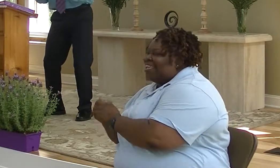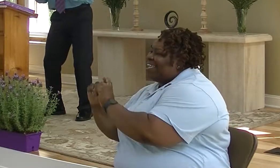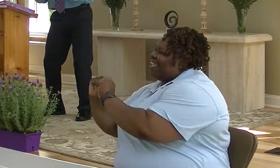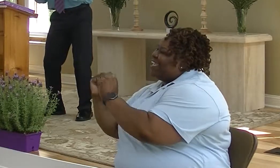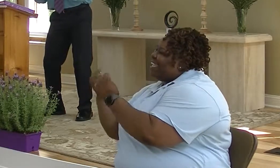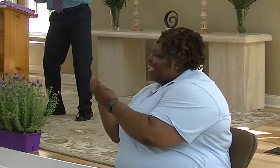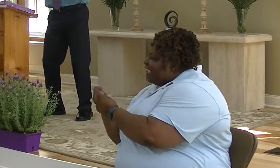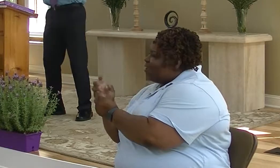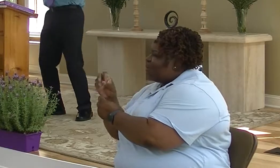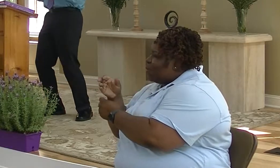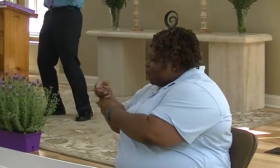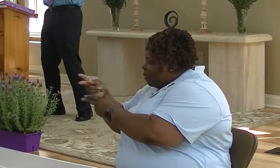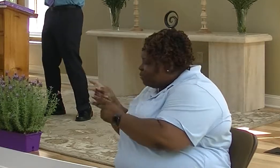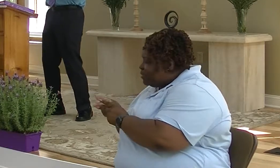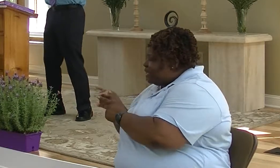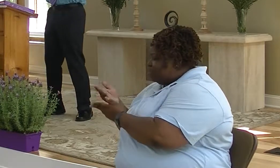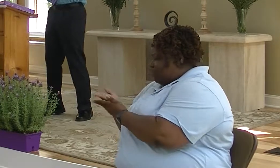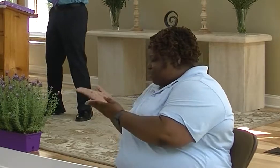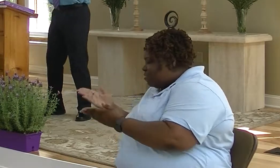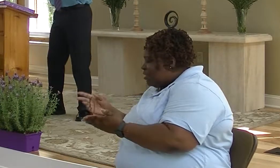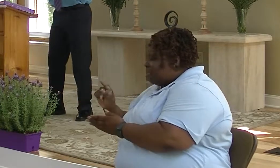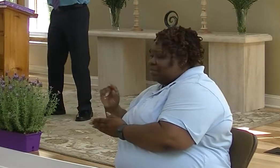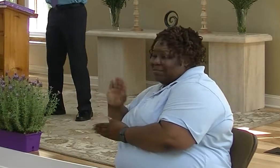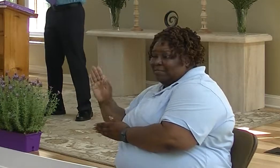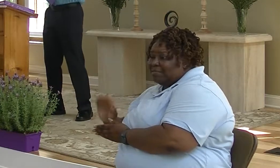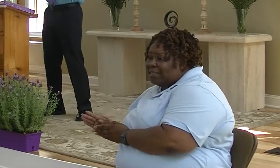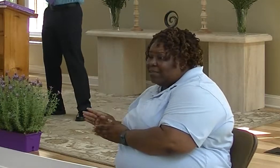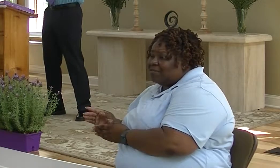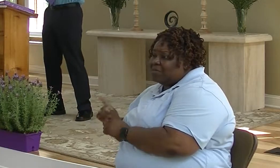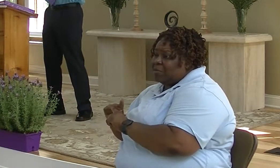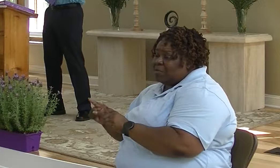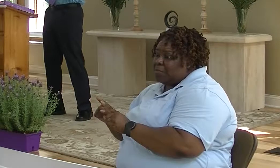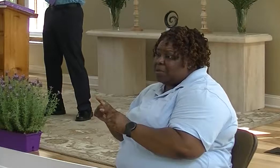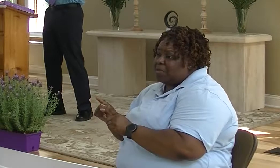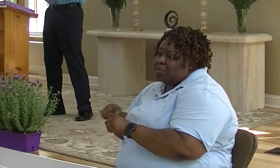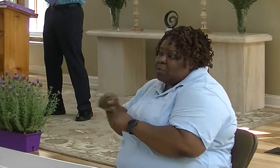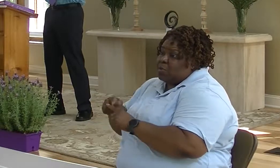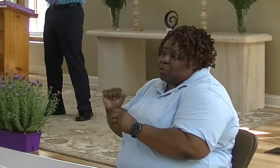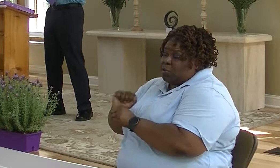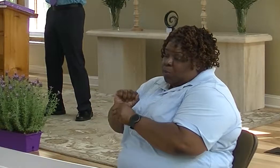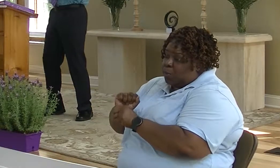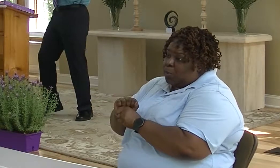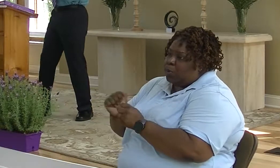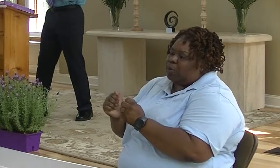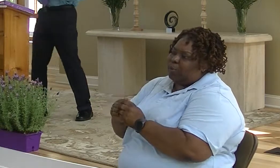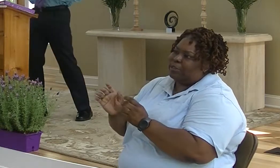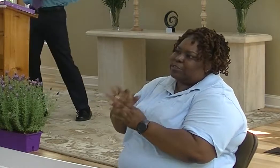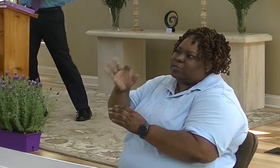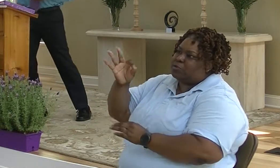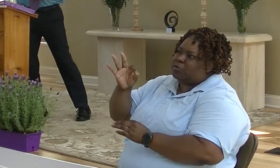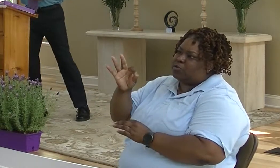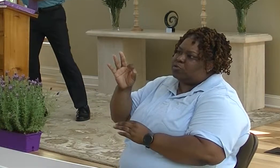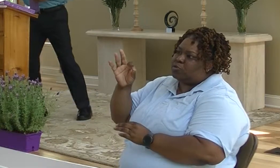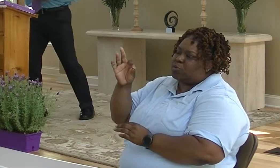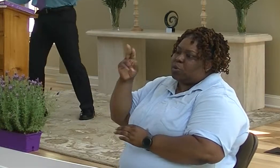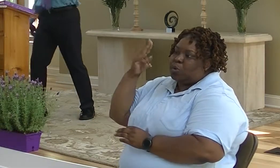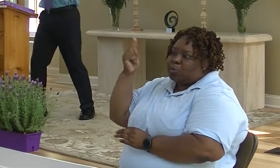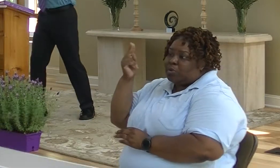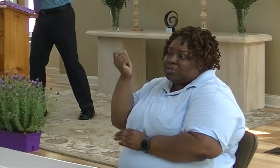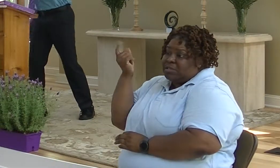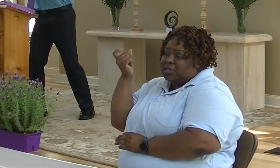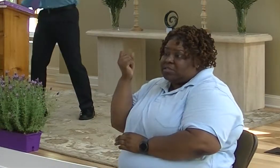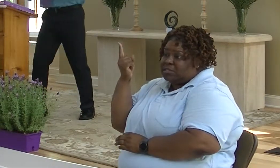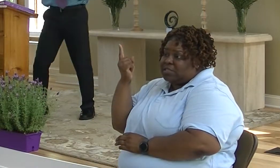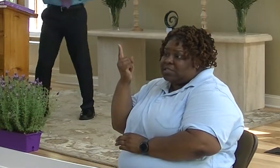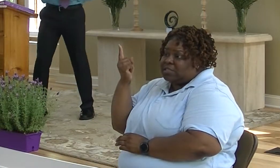principle, it has to affect the one. That's why the moment you wake up,